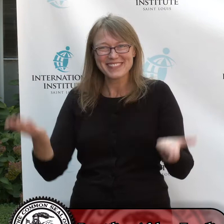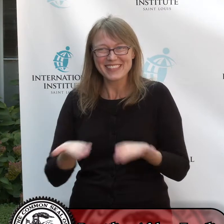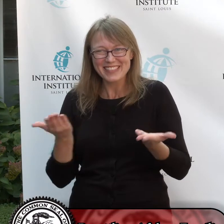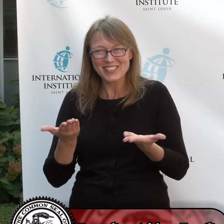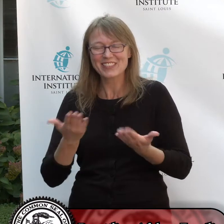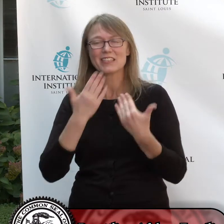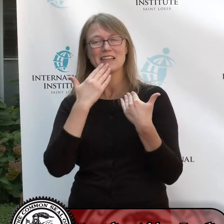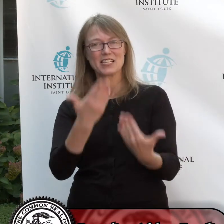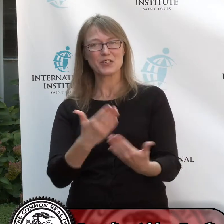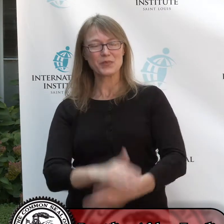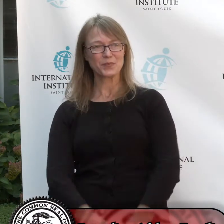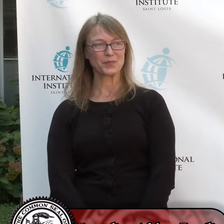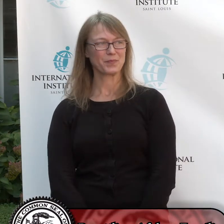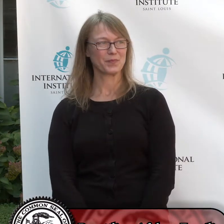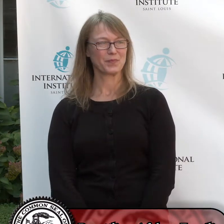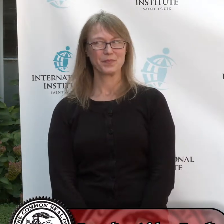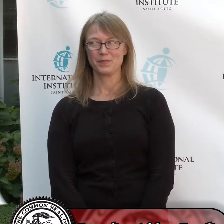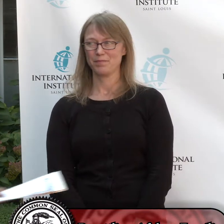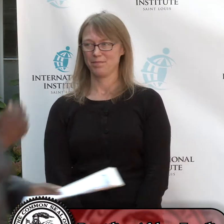Ari?